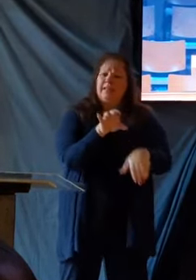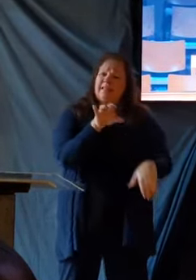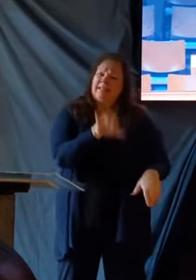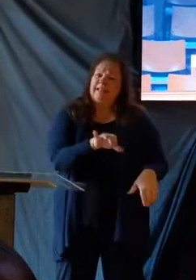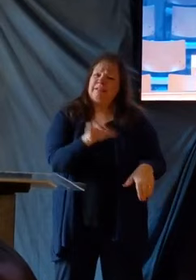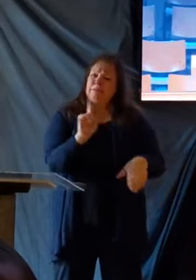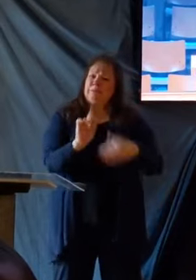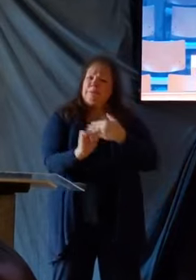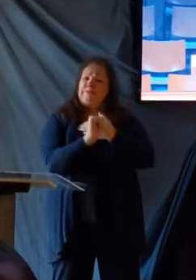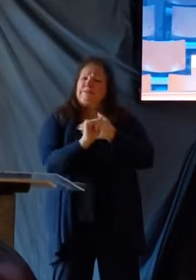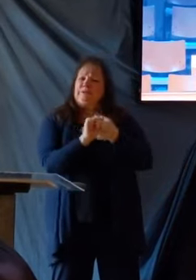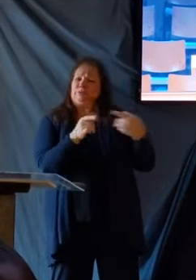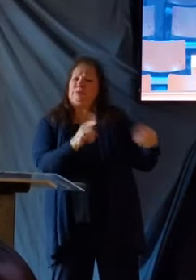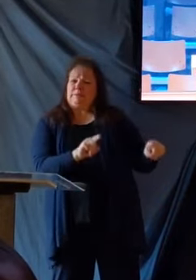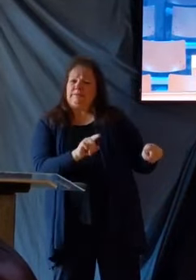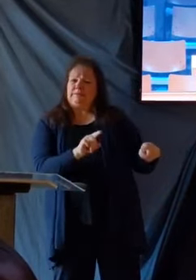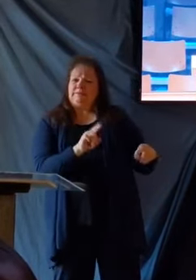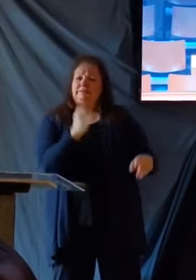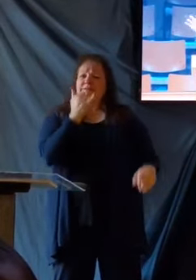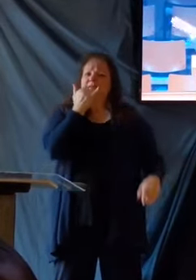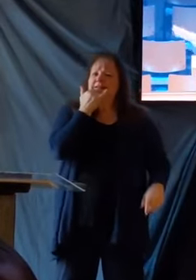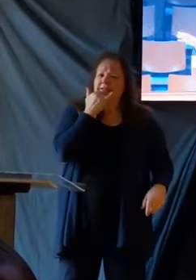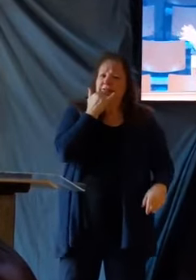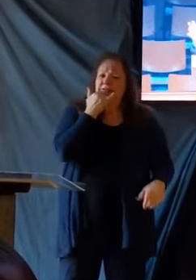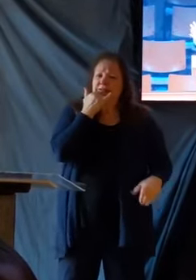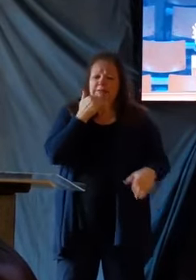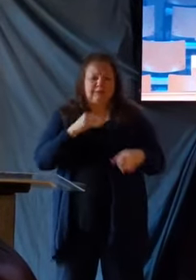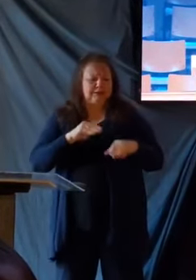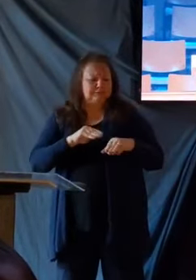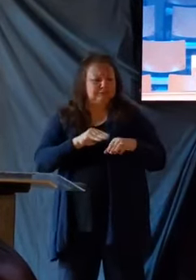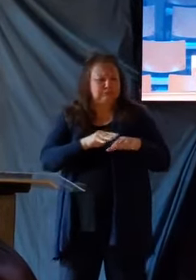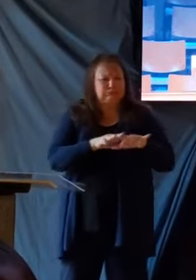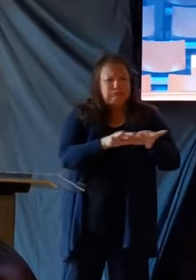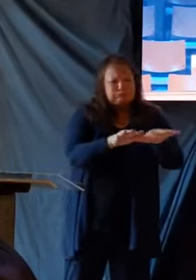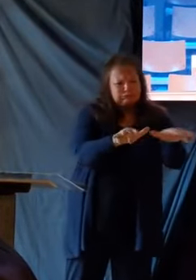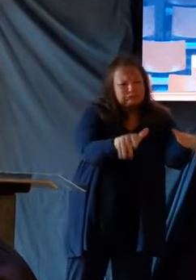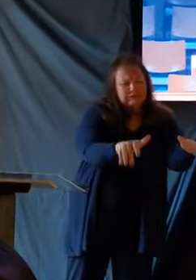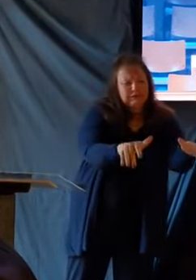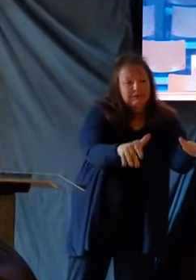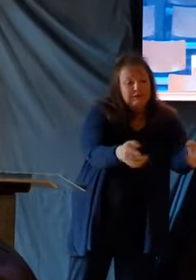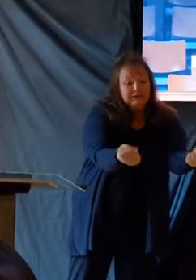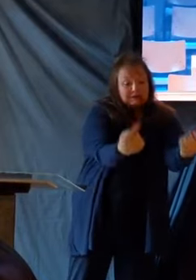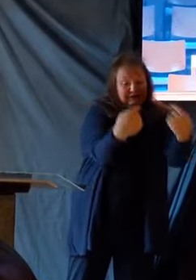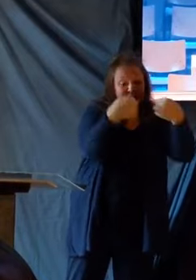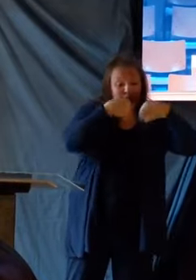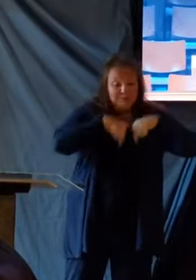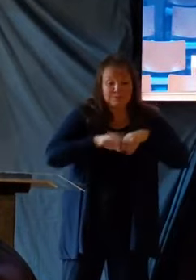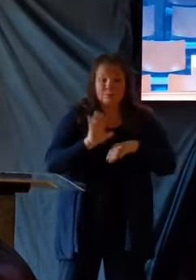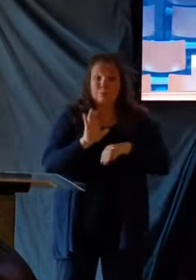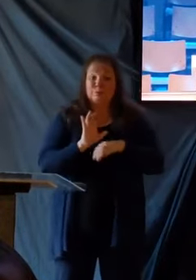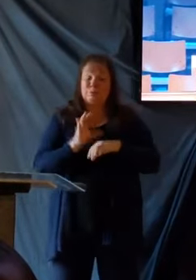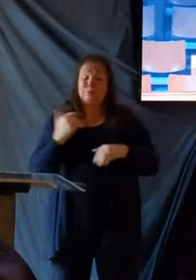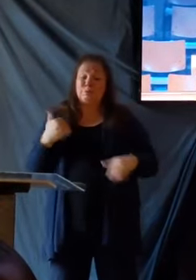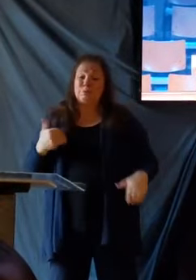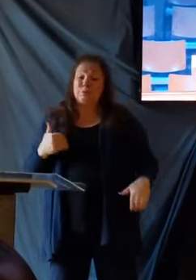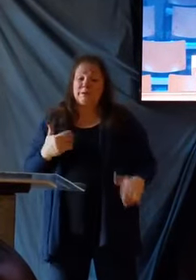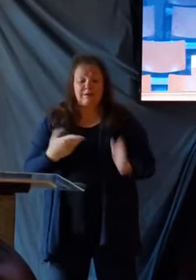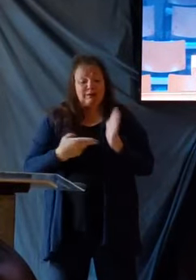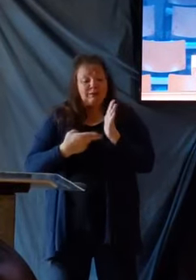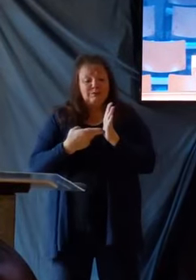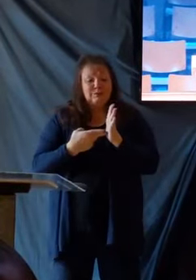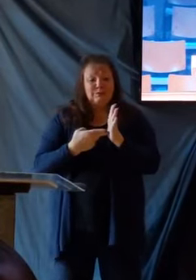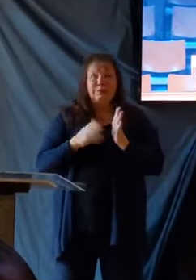the danger always is. When error that permeates the world begins to make its way into the church, and the truth